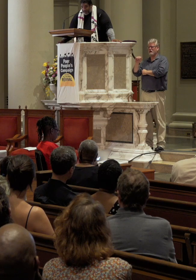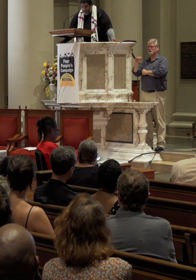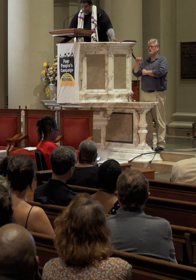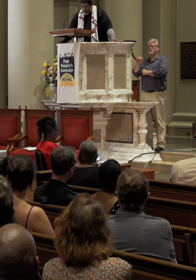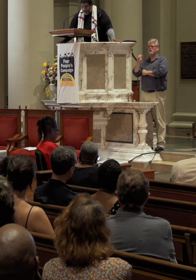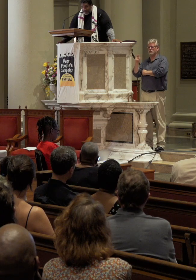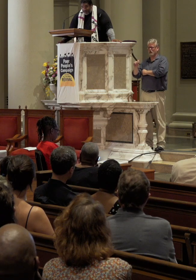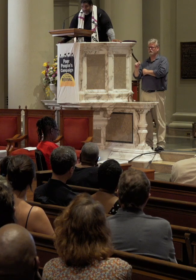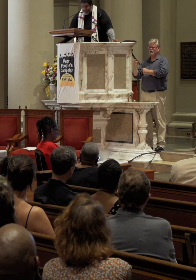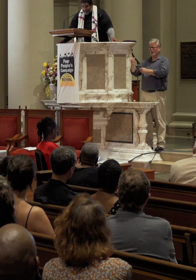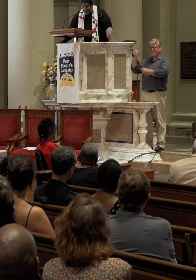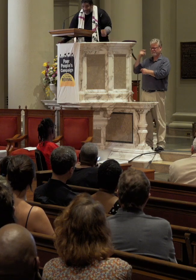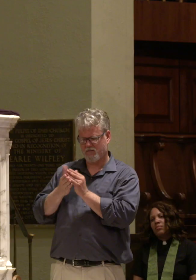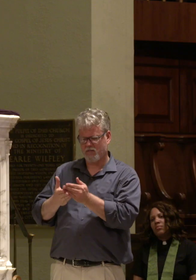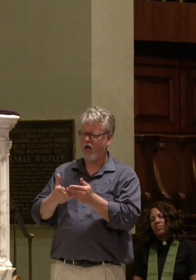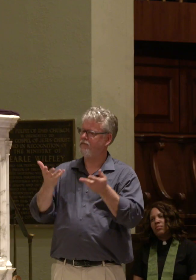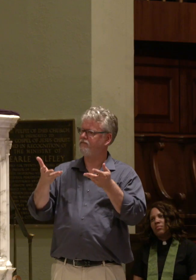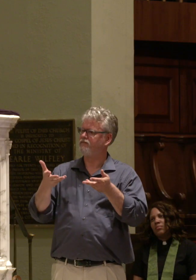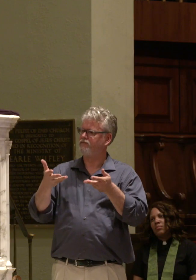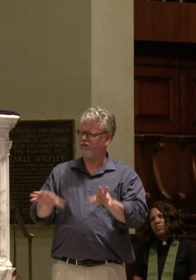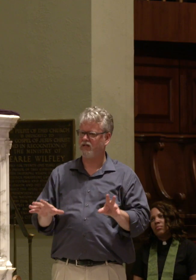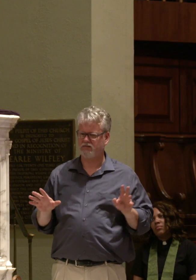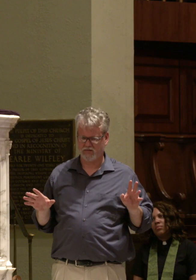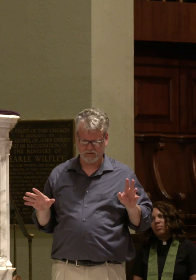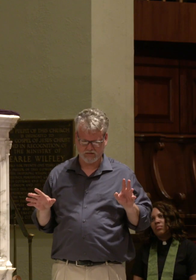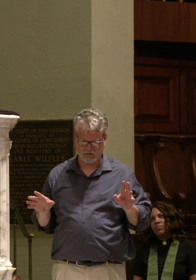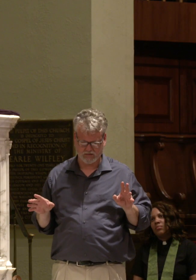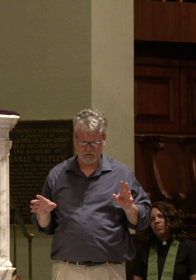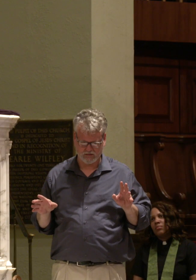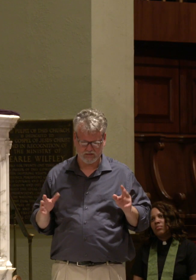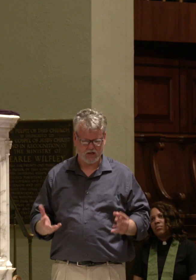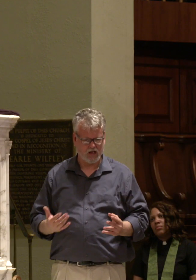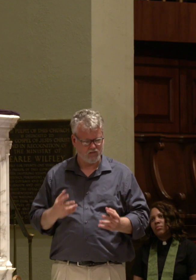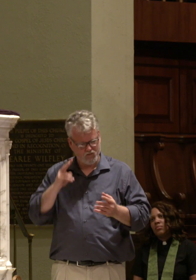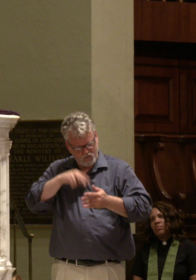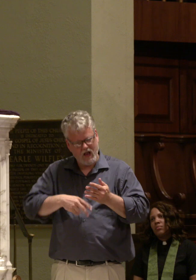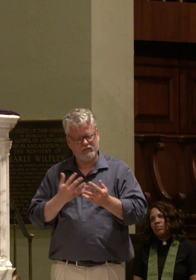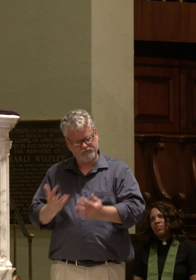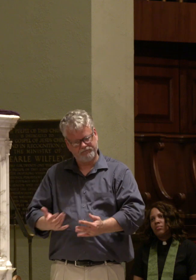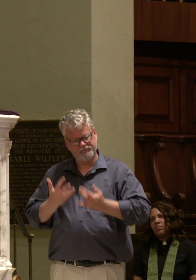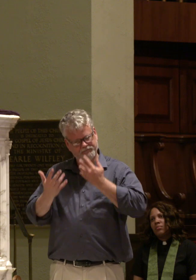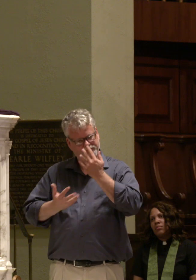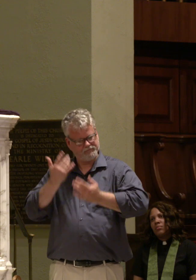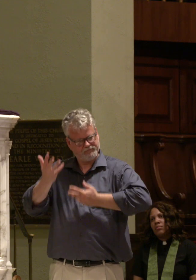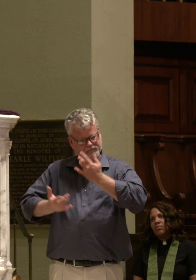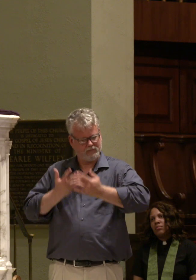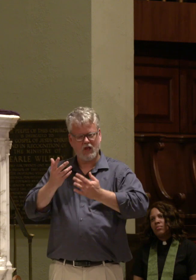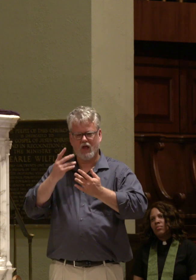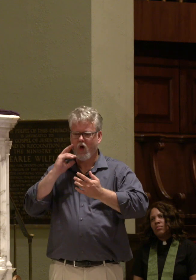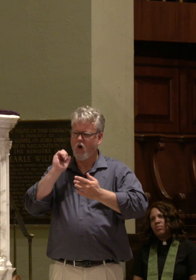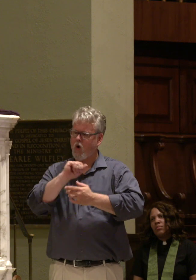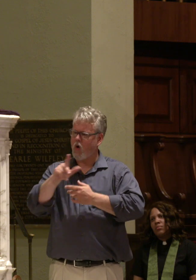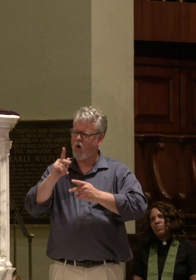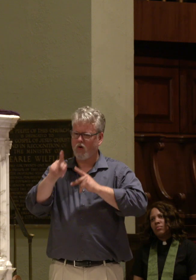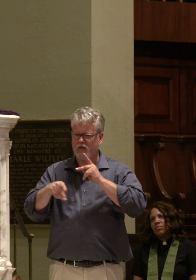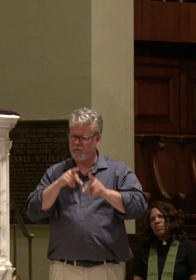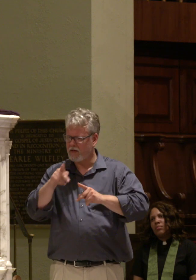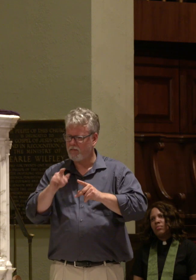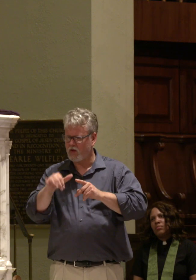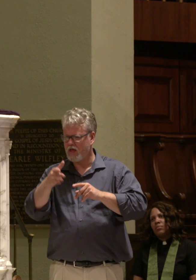morning, Graylin, and read that text on Pentecost and looked at all the people that God politically had